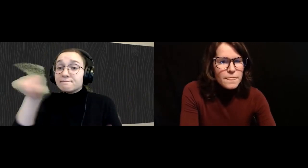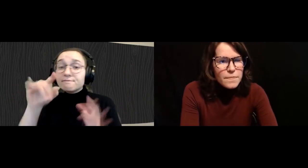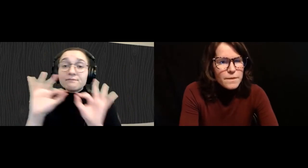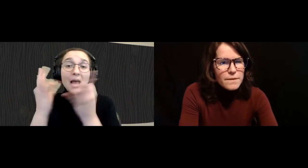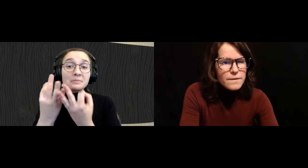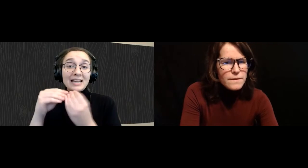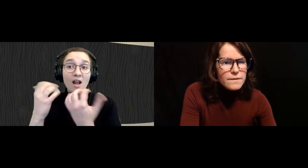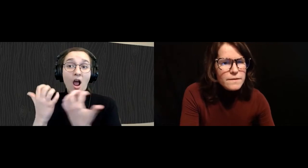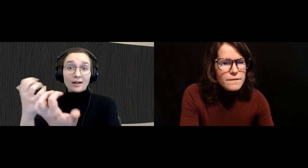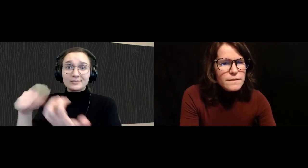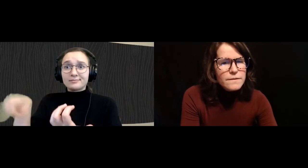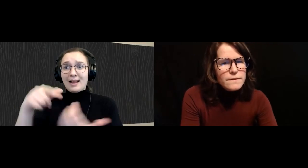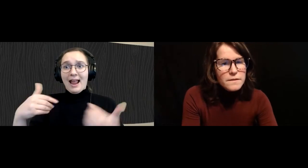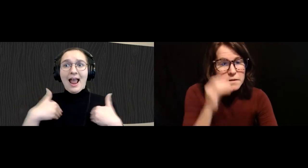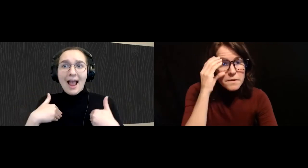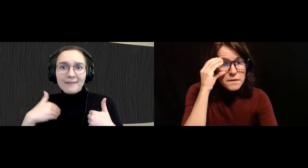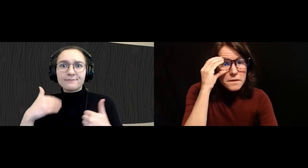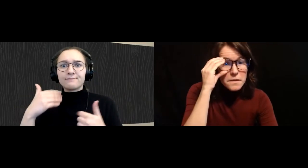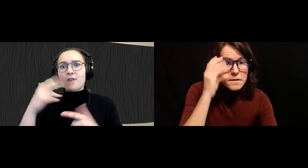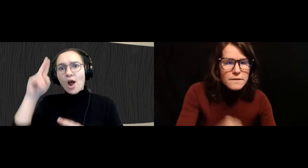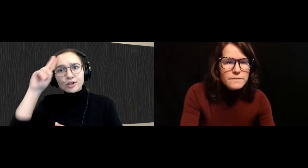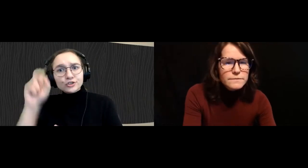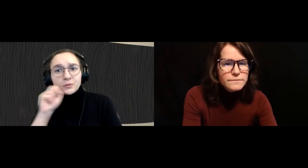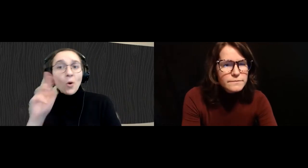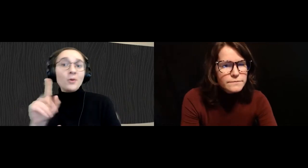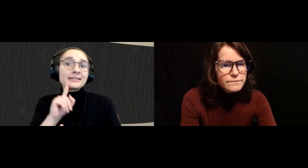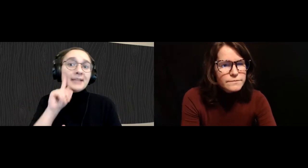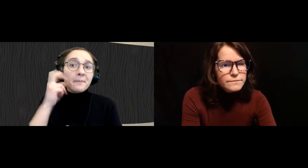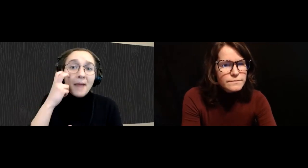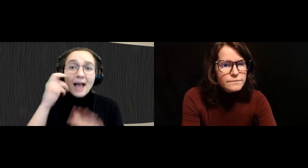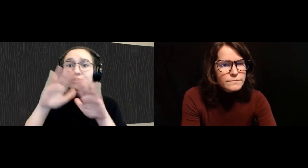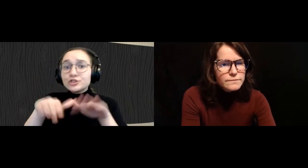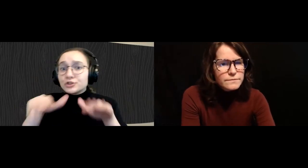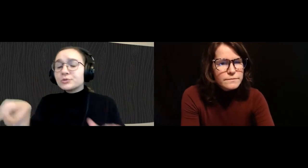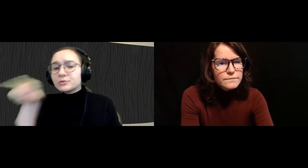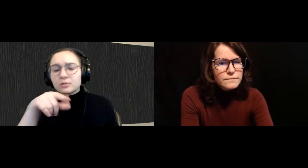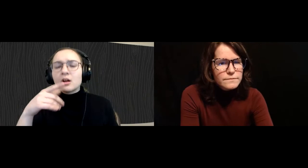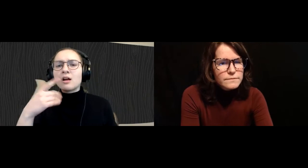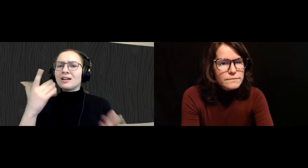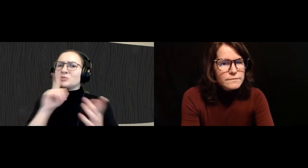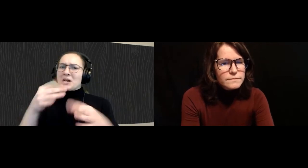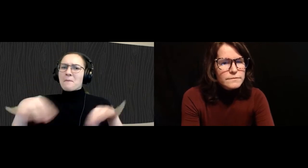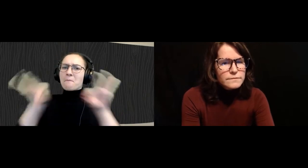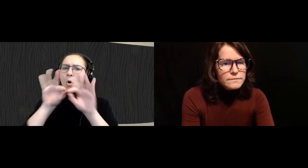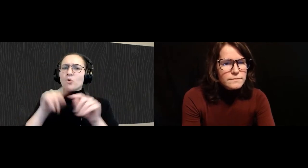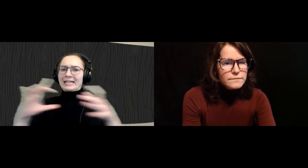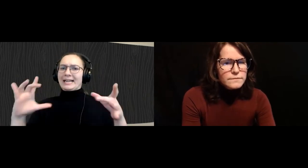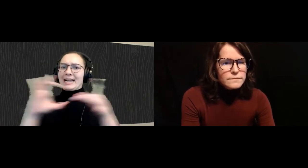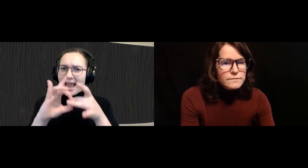So I think if any of the families in our audience may have Usher syndrome or deafblind children, it's